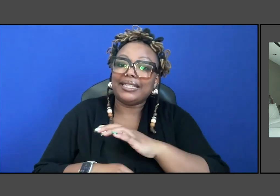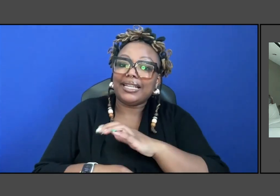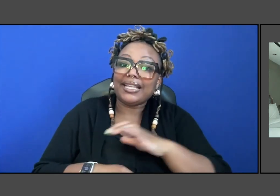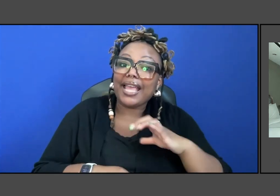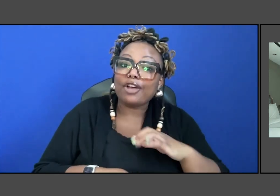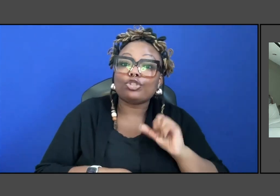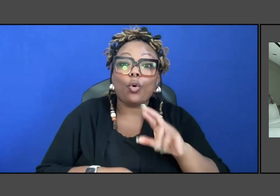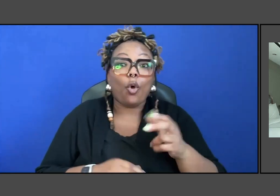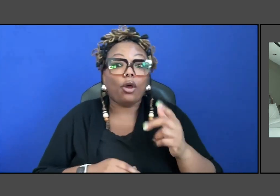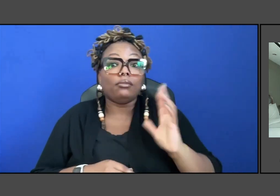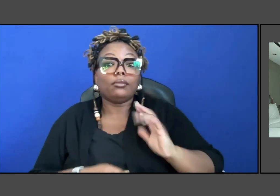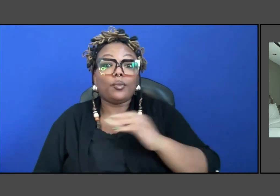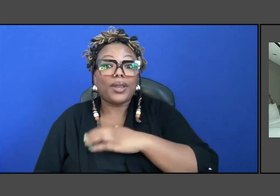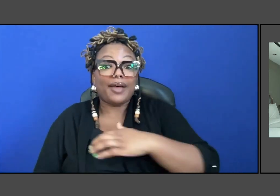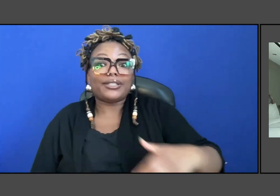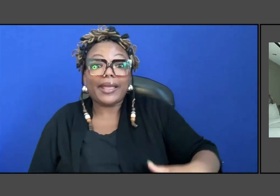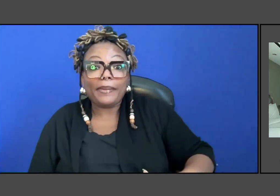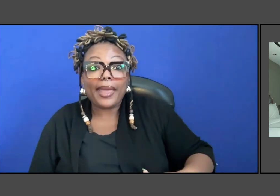at HUD.